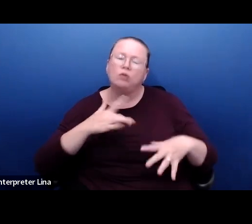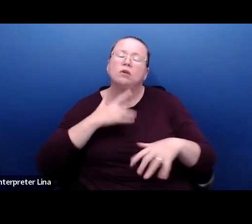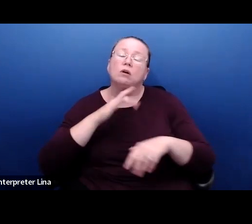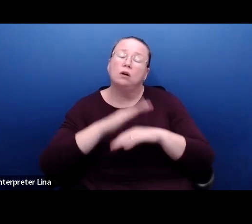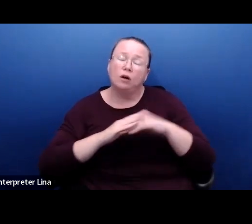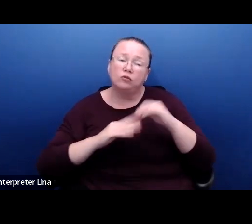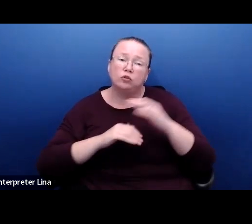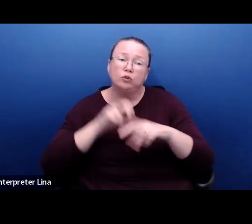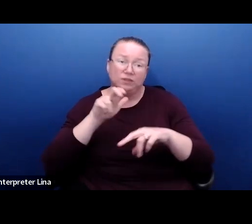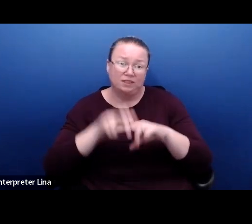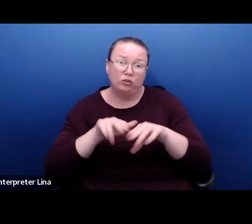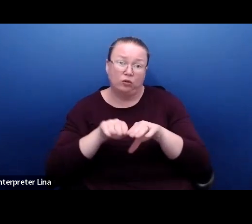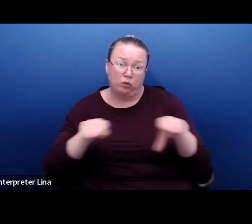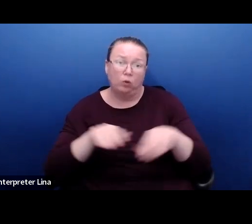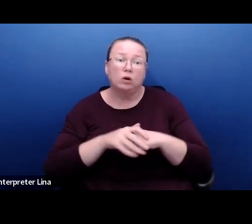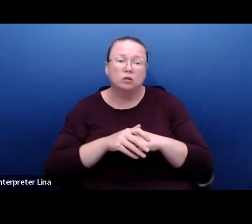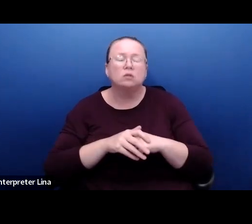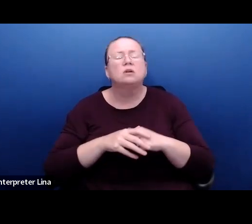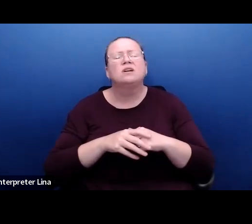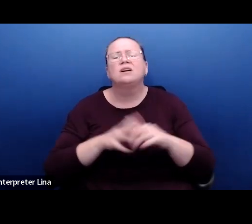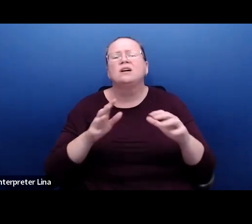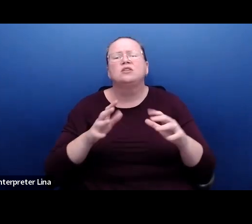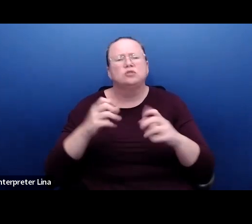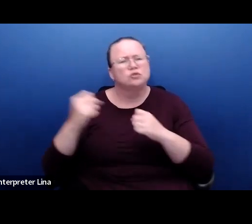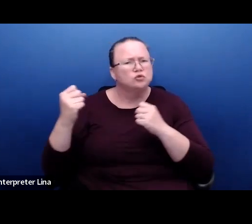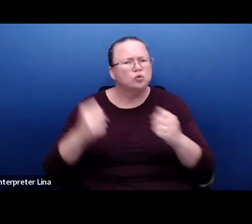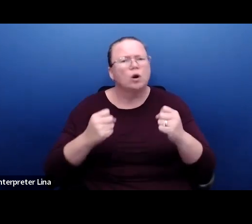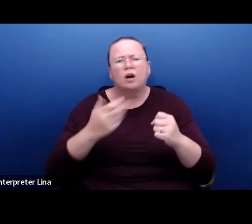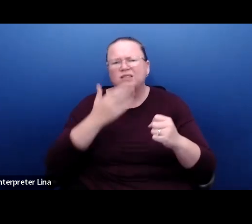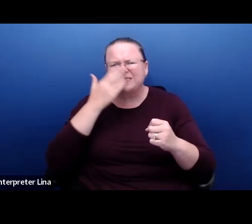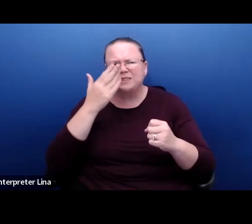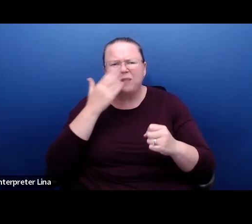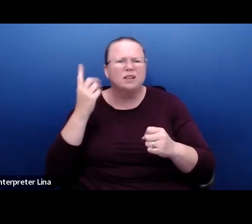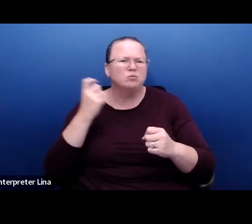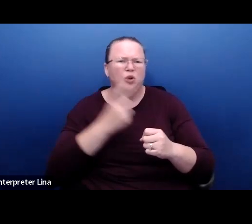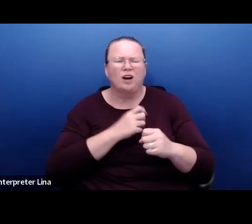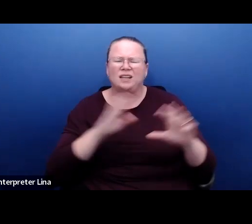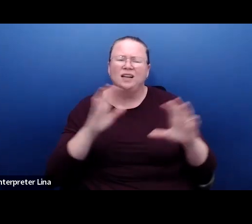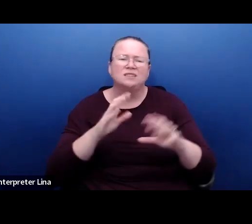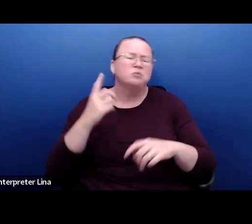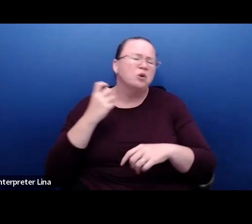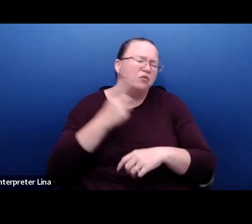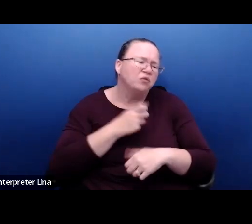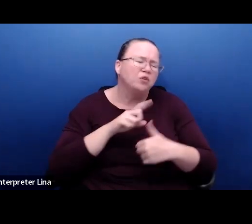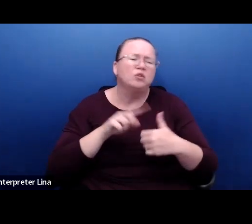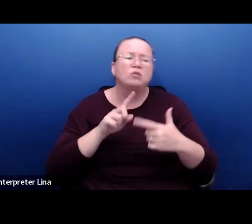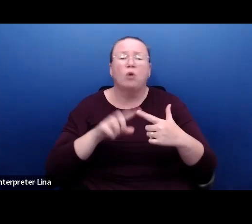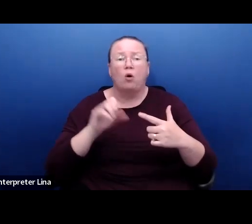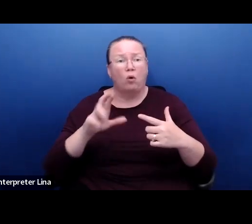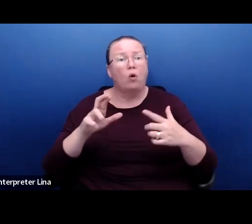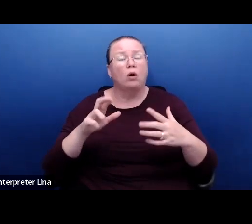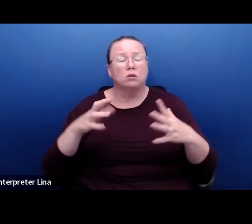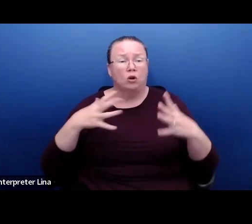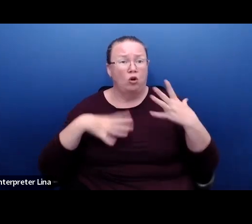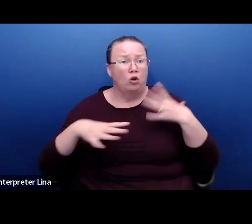floor. Try to avoid strong smelling products, like perfumes or even heavily